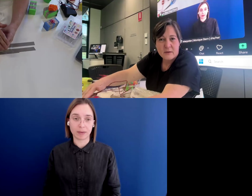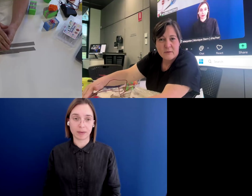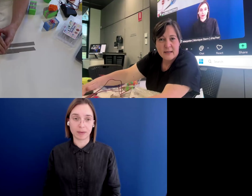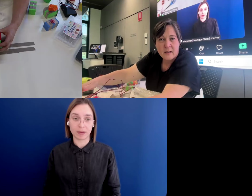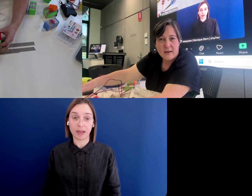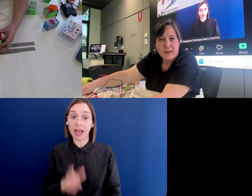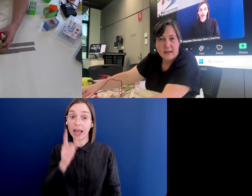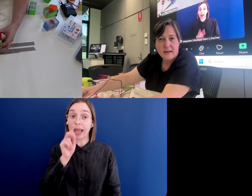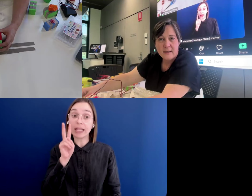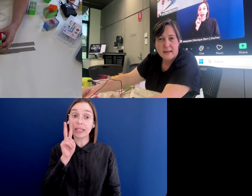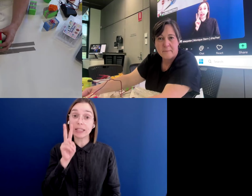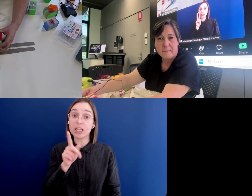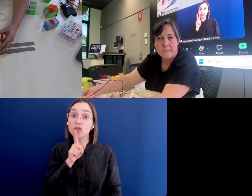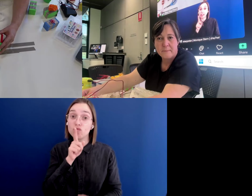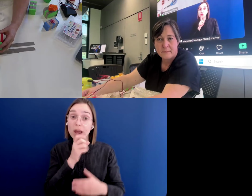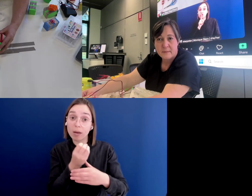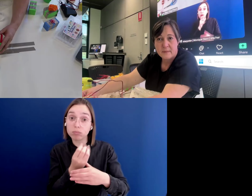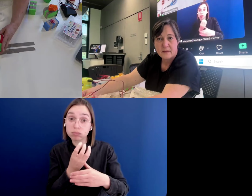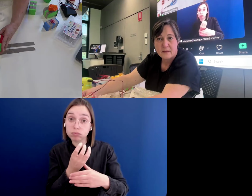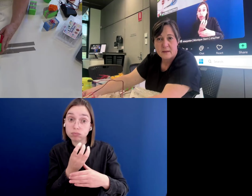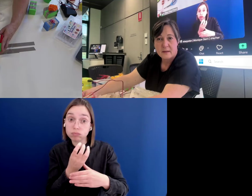people see the red light okay? Yep.